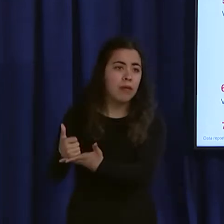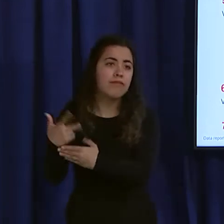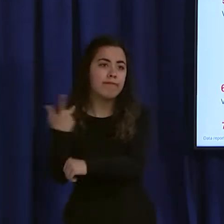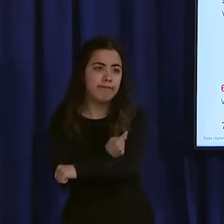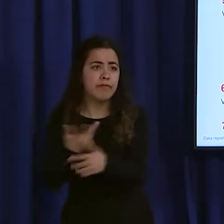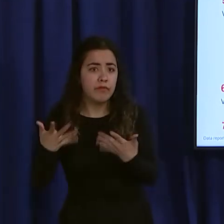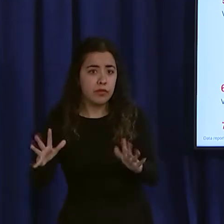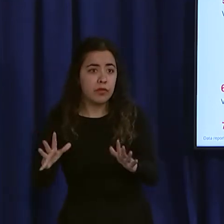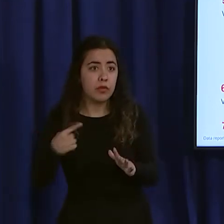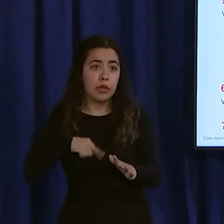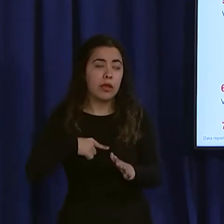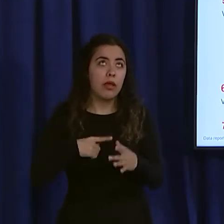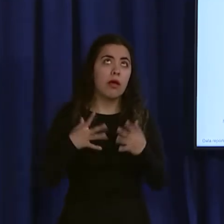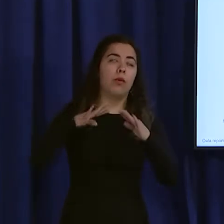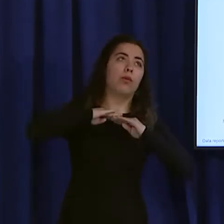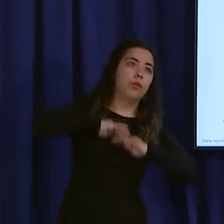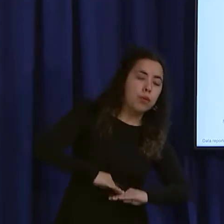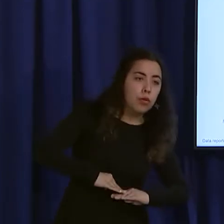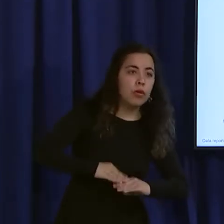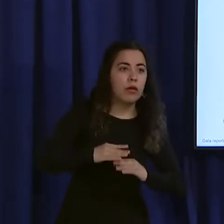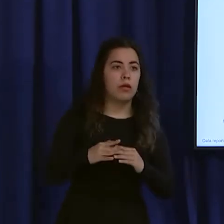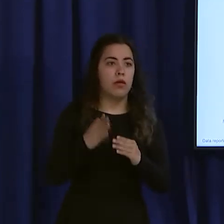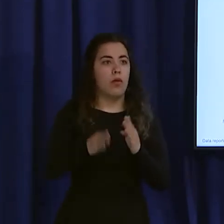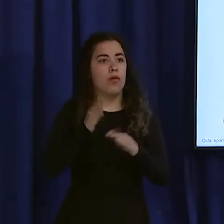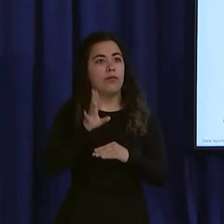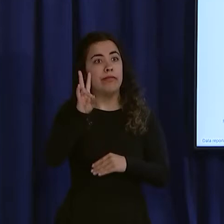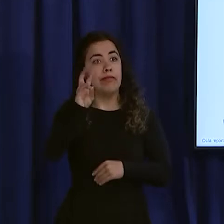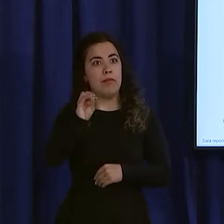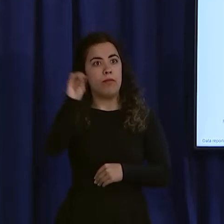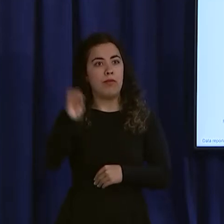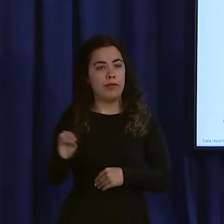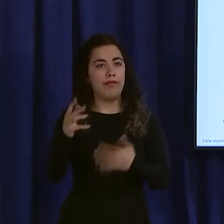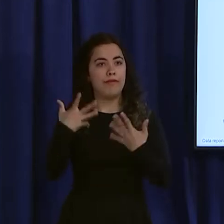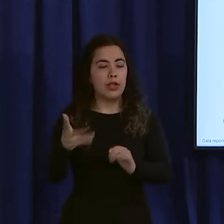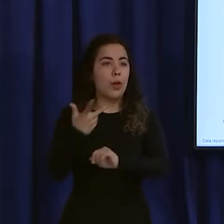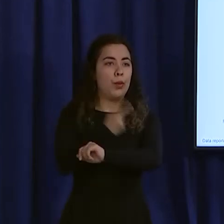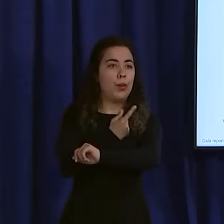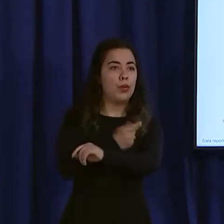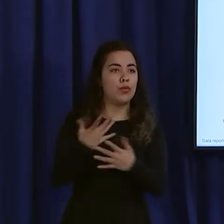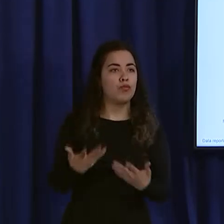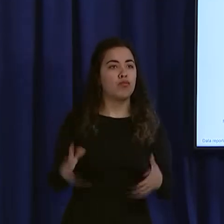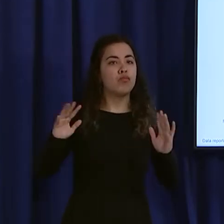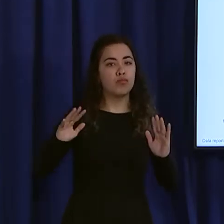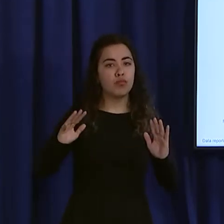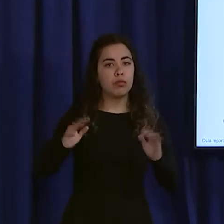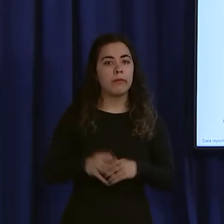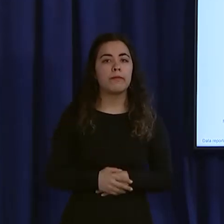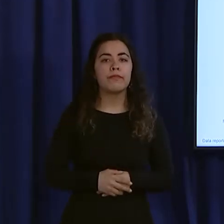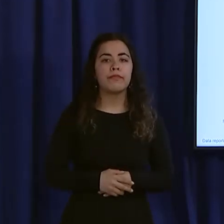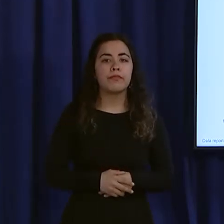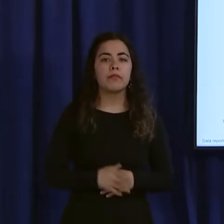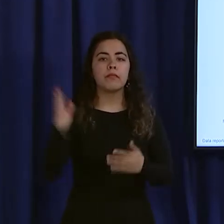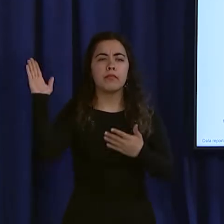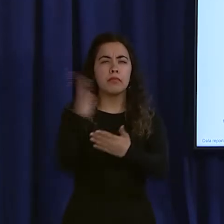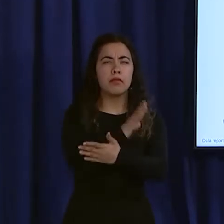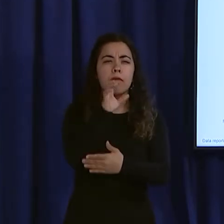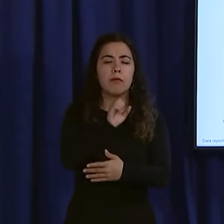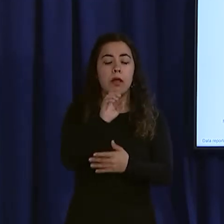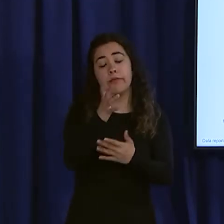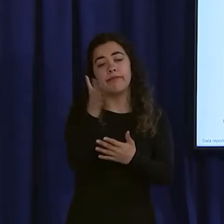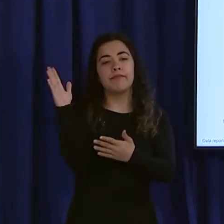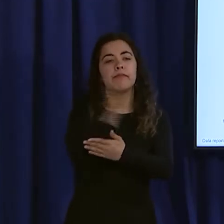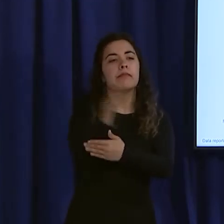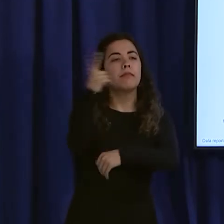to have finally hit that 70% mark. If we look at our 7-day rolling average of first vaccine doses, we're doing between 14